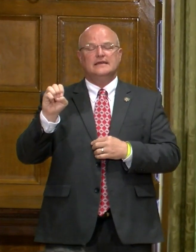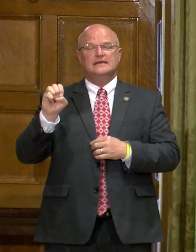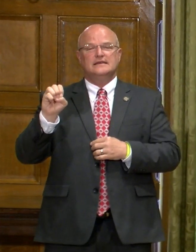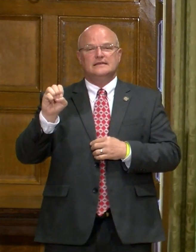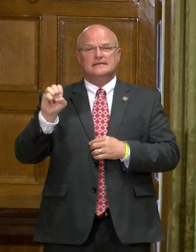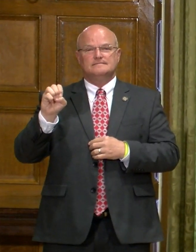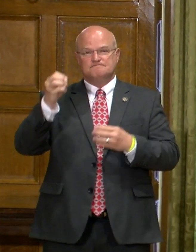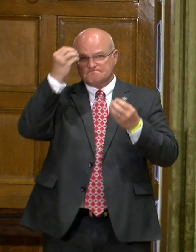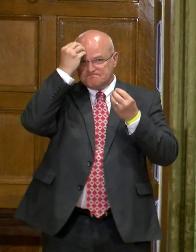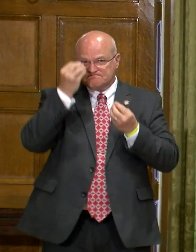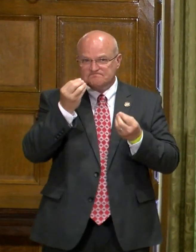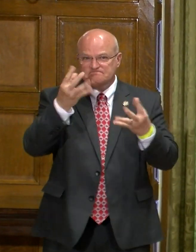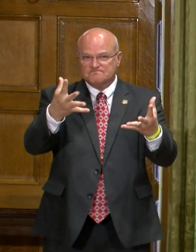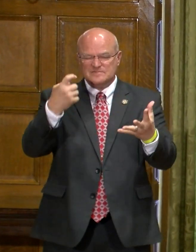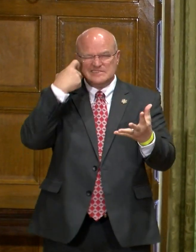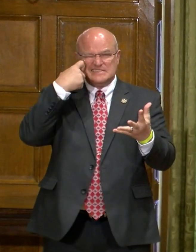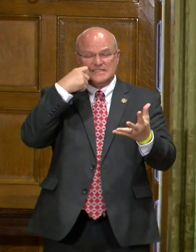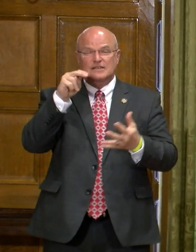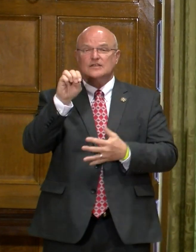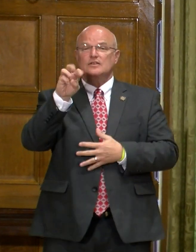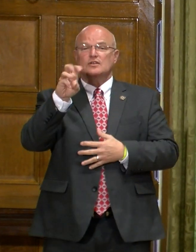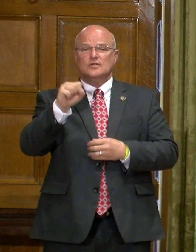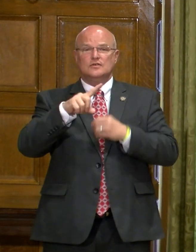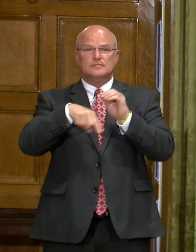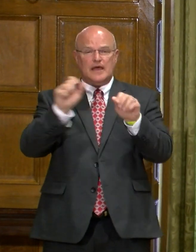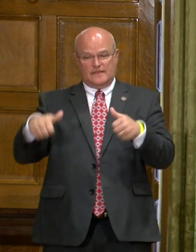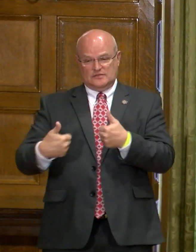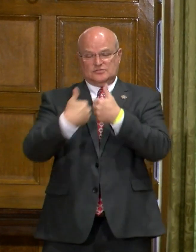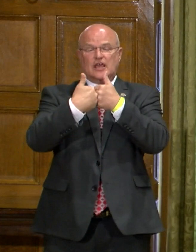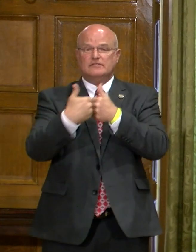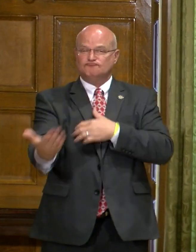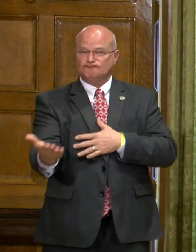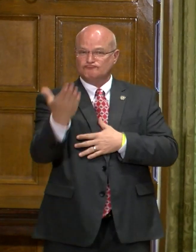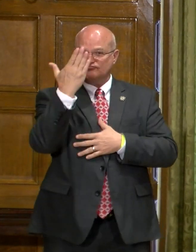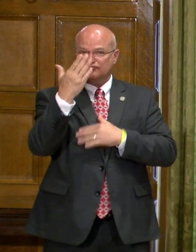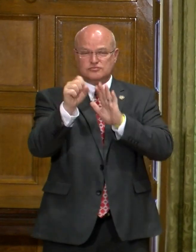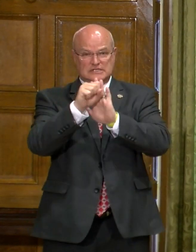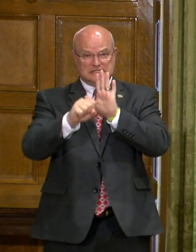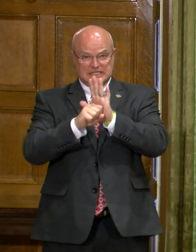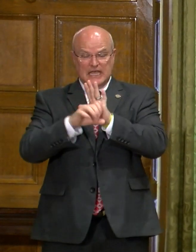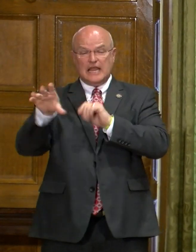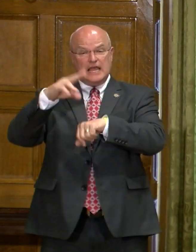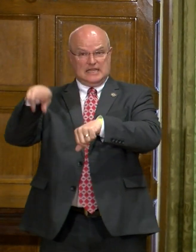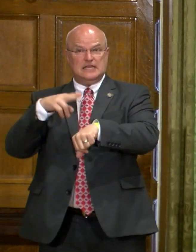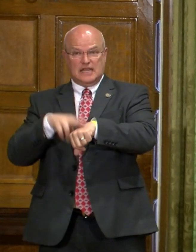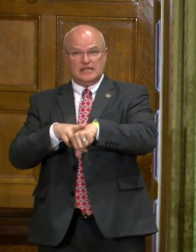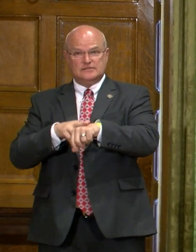you the latest news in reference to the challenge that we face as a state and a nation.